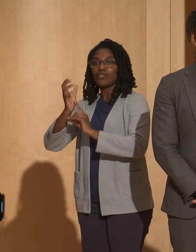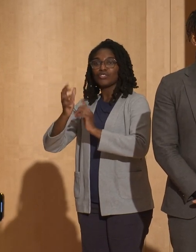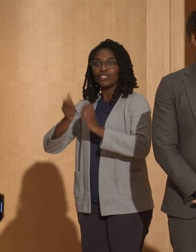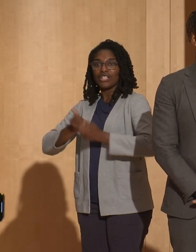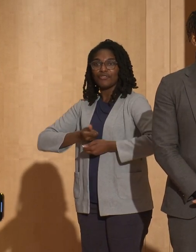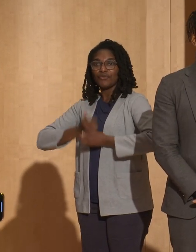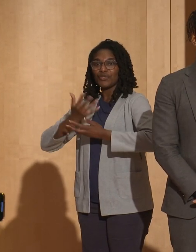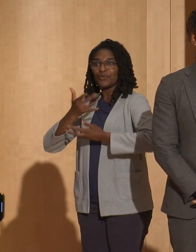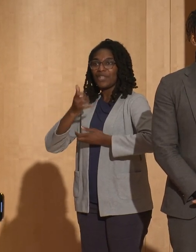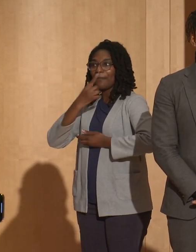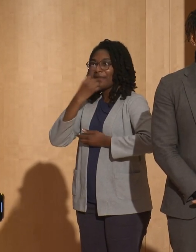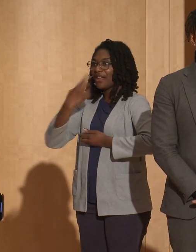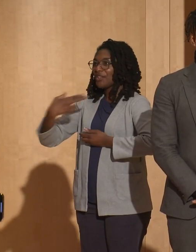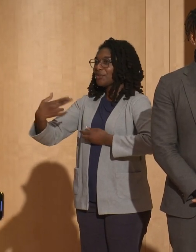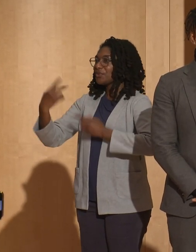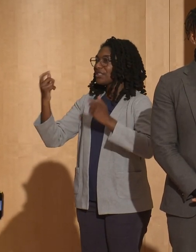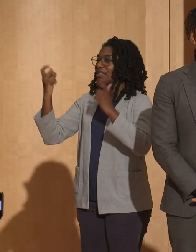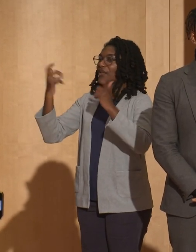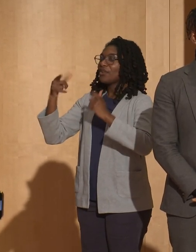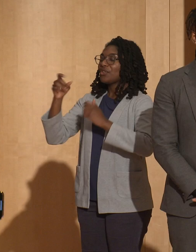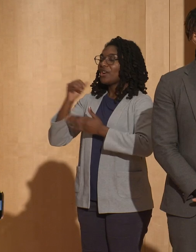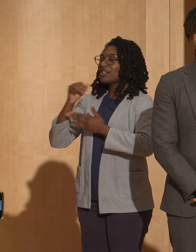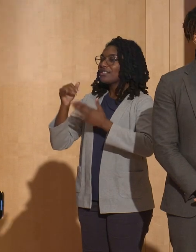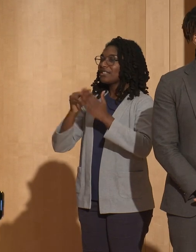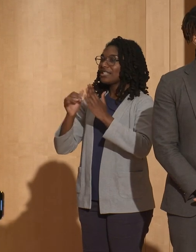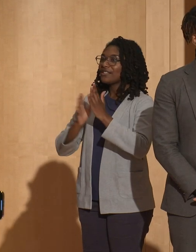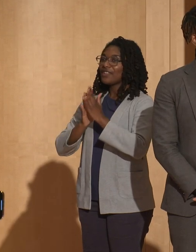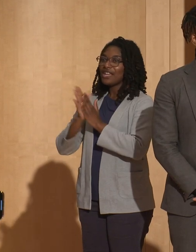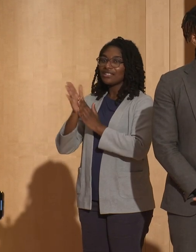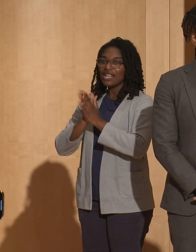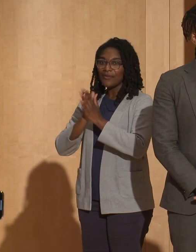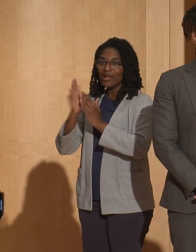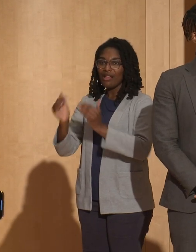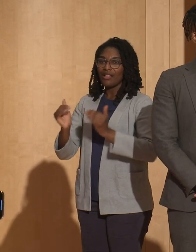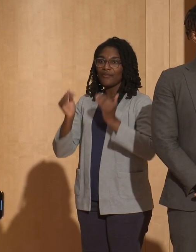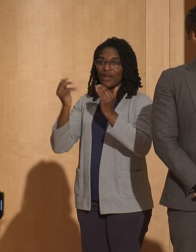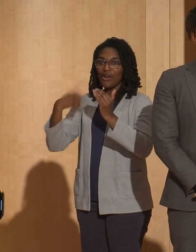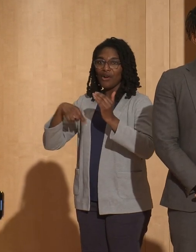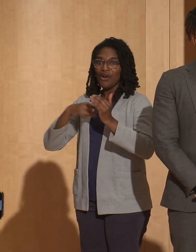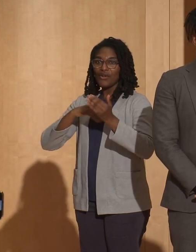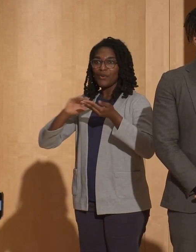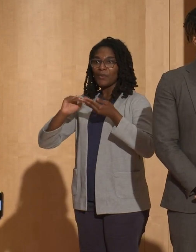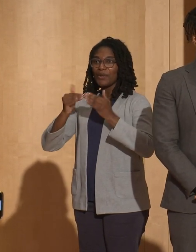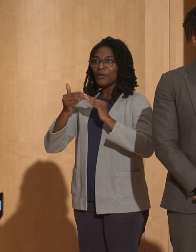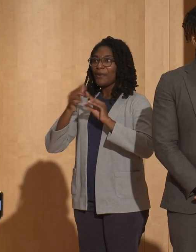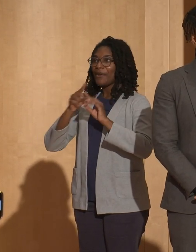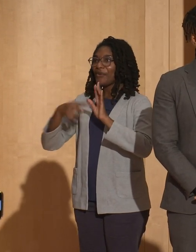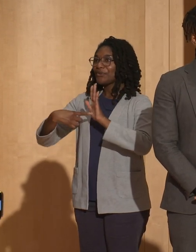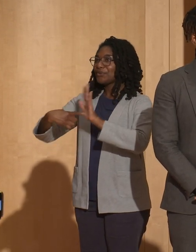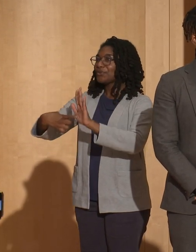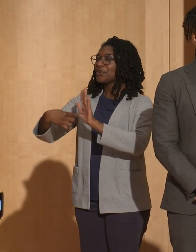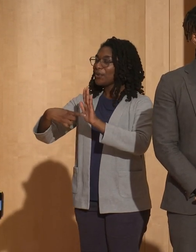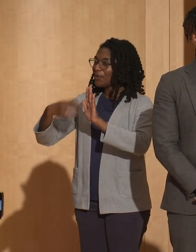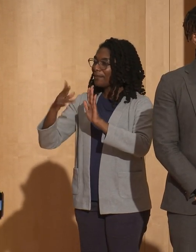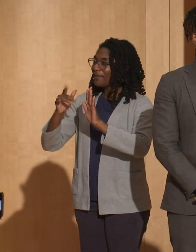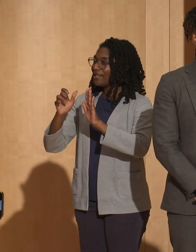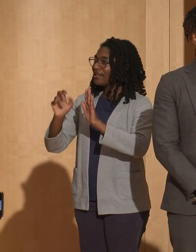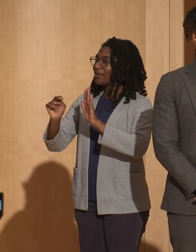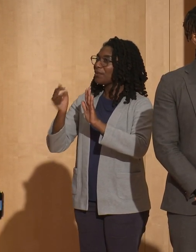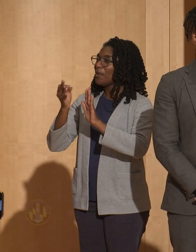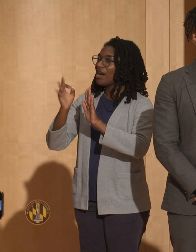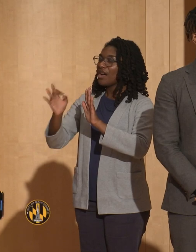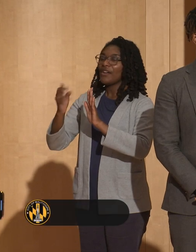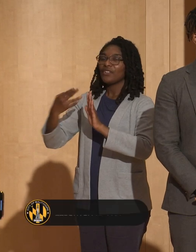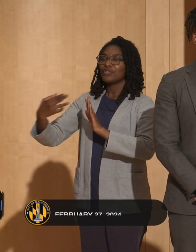Month celebrates. Your artistic endeavors have not only elevated the community, but also have served as a beacon of inspiration, showcasing the